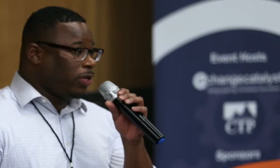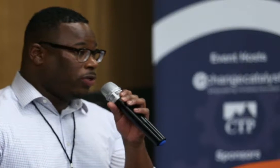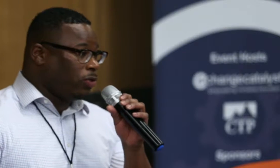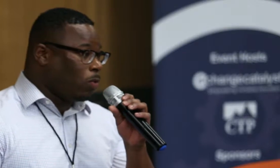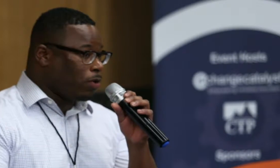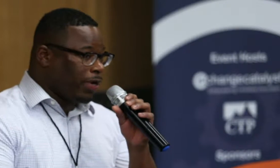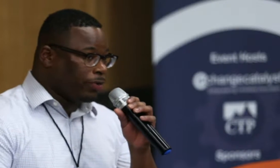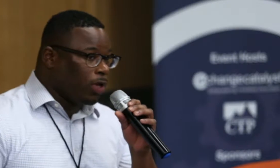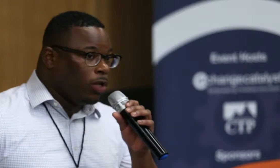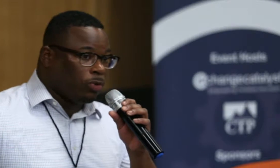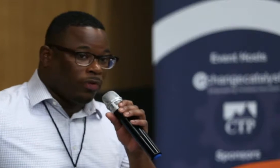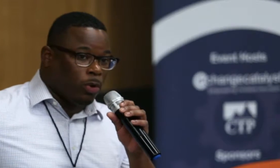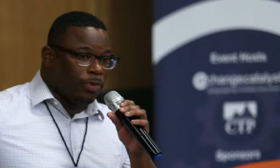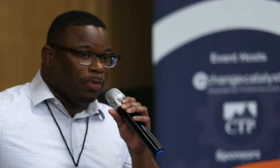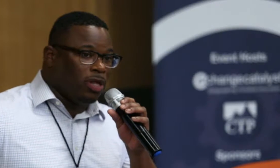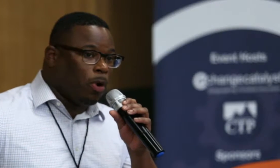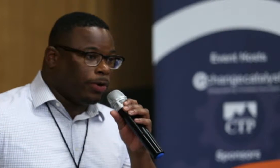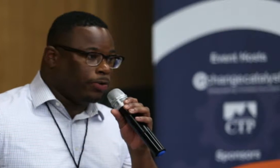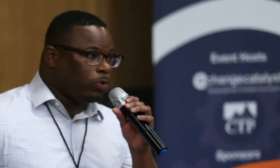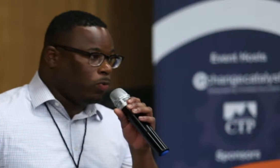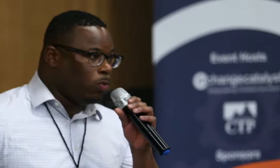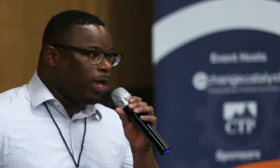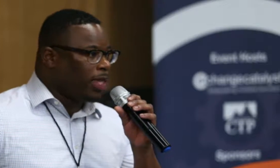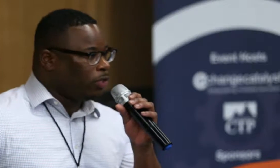in higher education or careers. So we often work with community